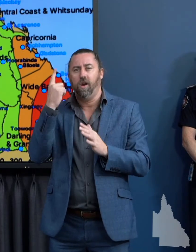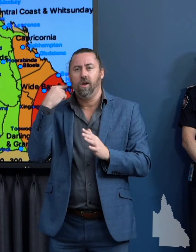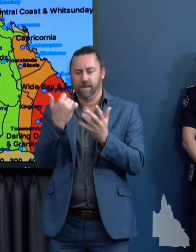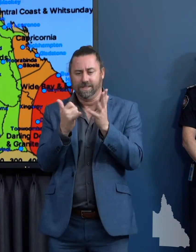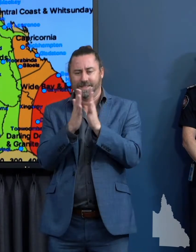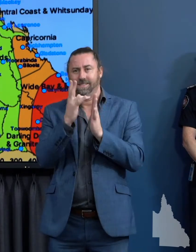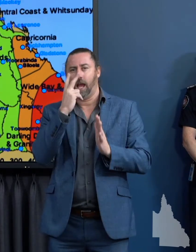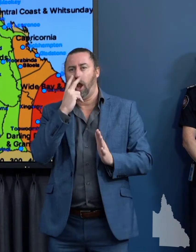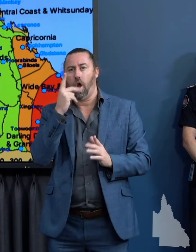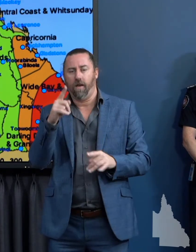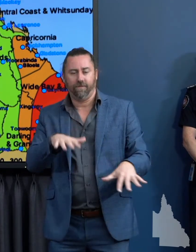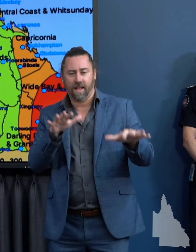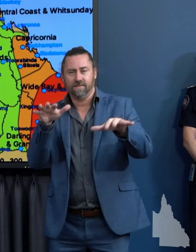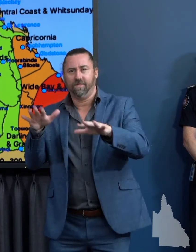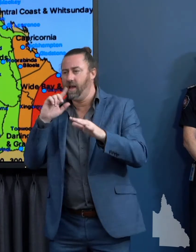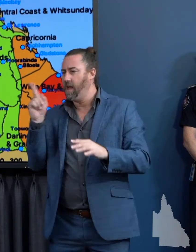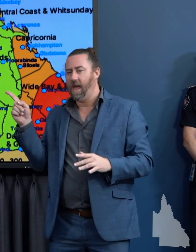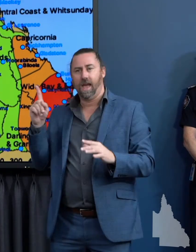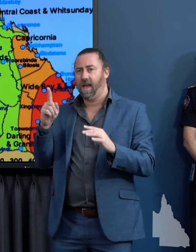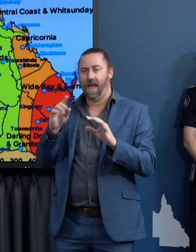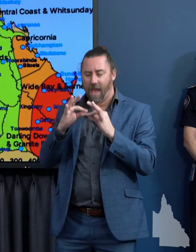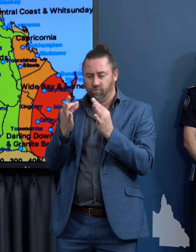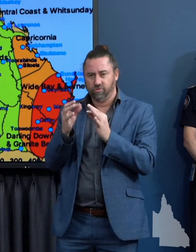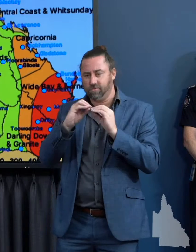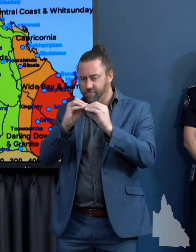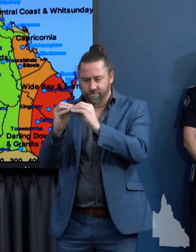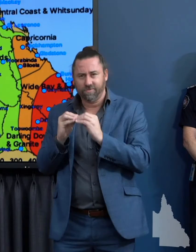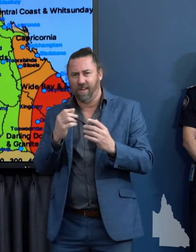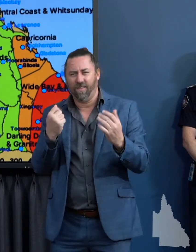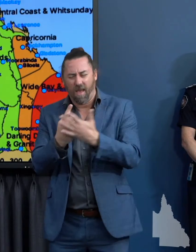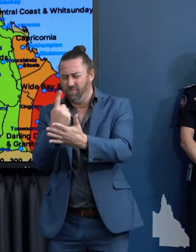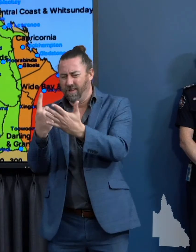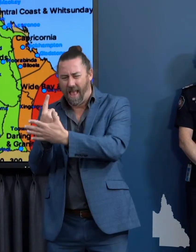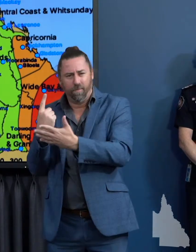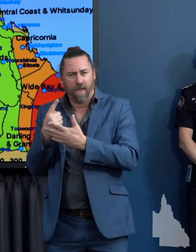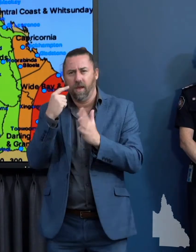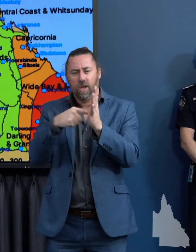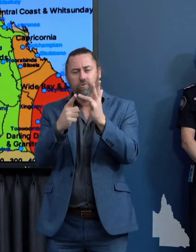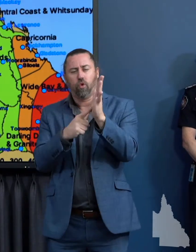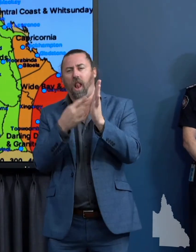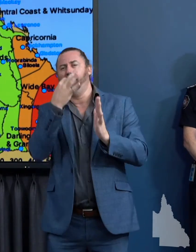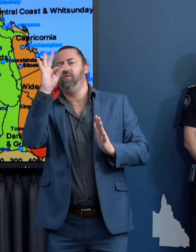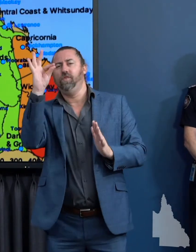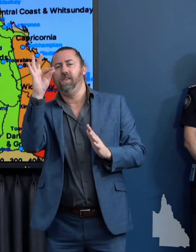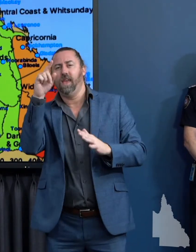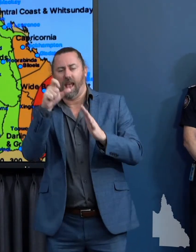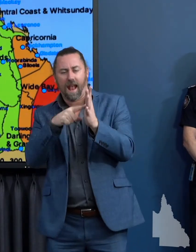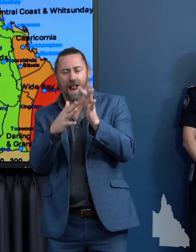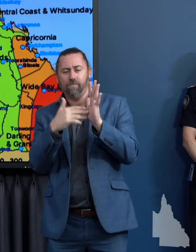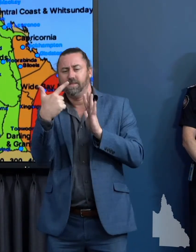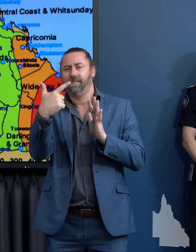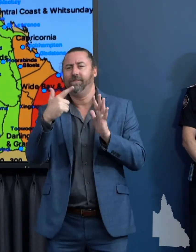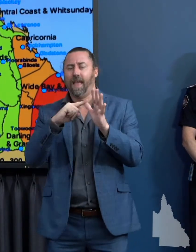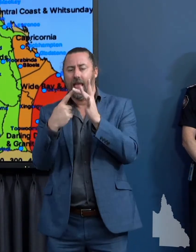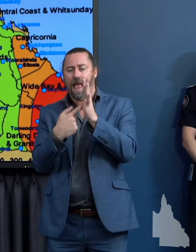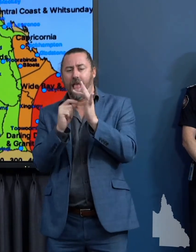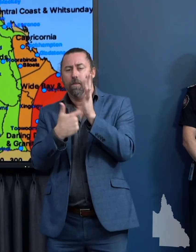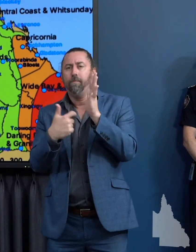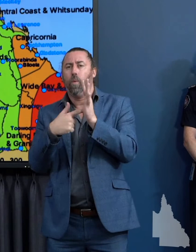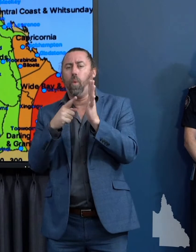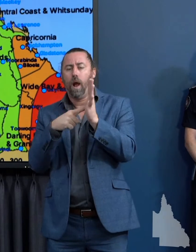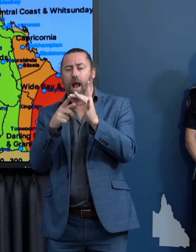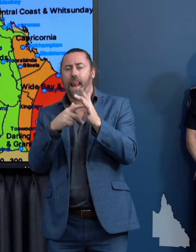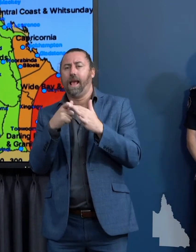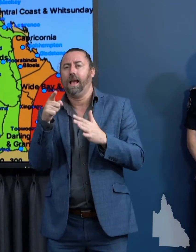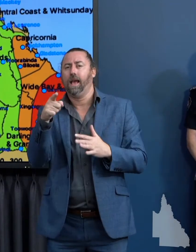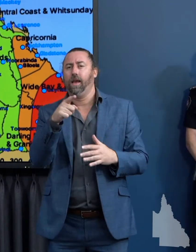night when we saw a lot of flooding. All of the agencies have been dealing with a lot of things, and as soon as that information came to hand that we could do that,